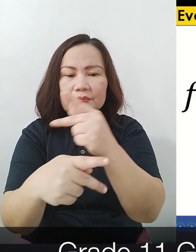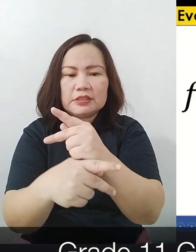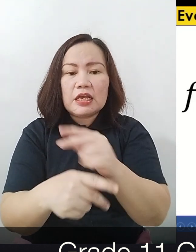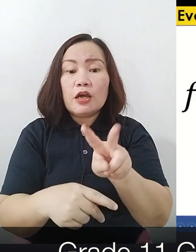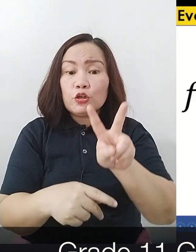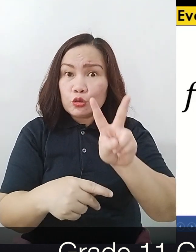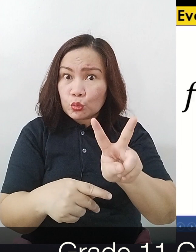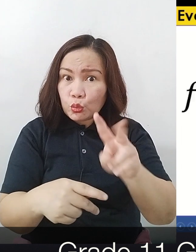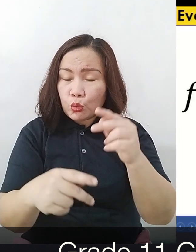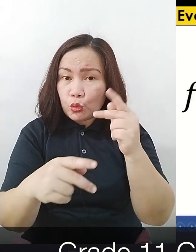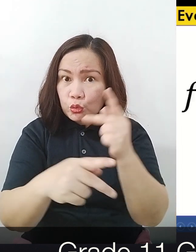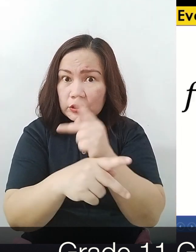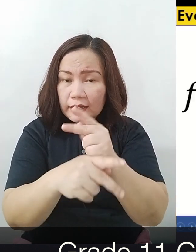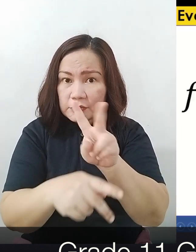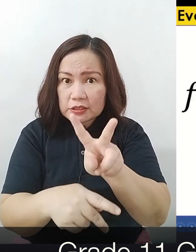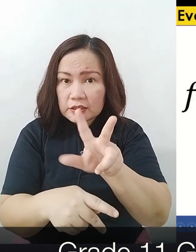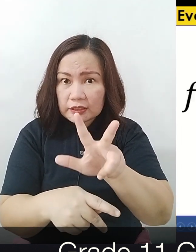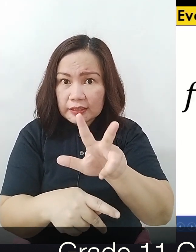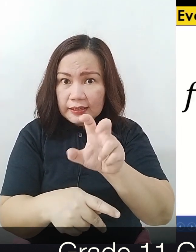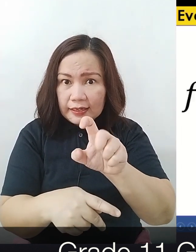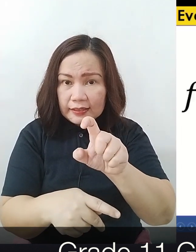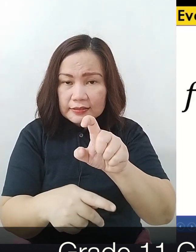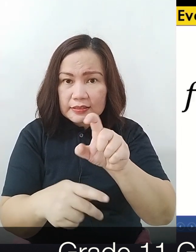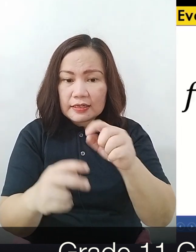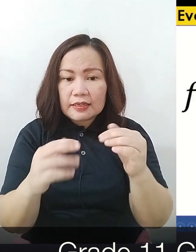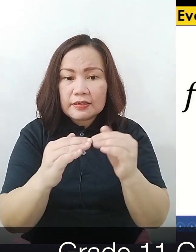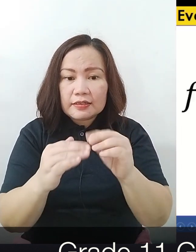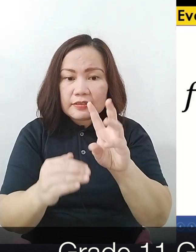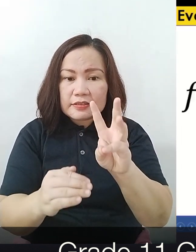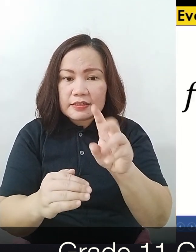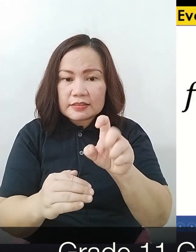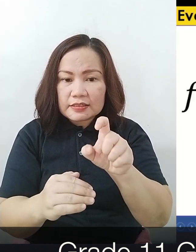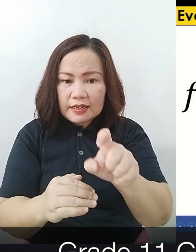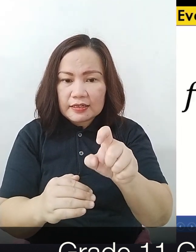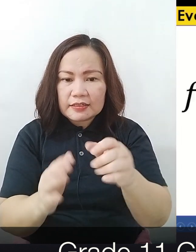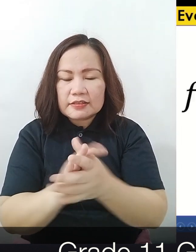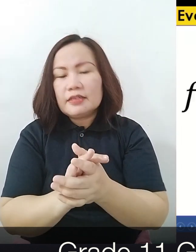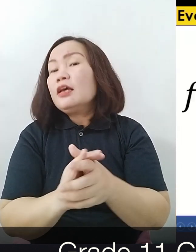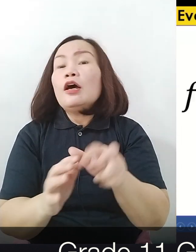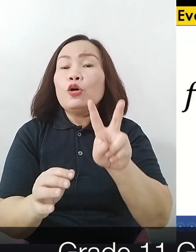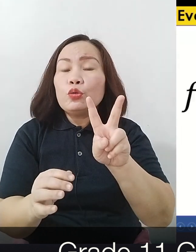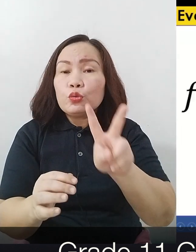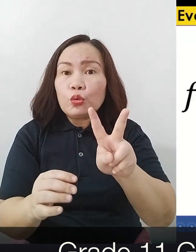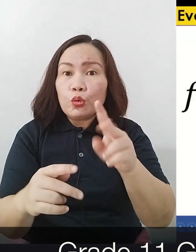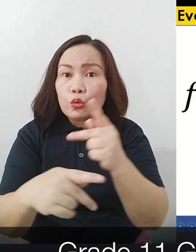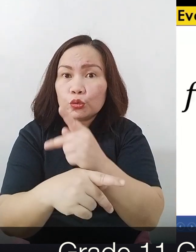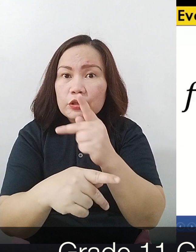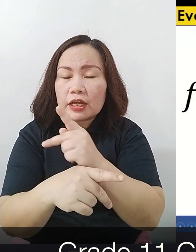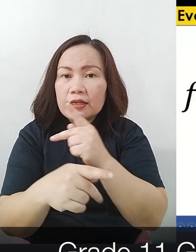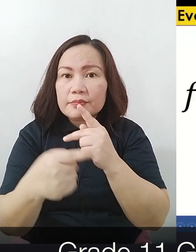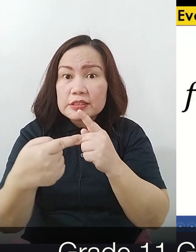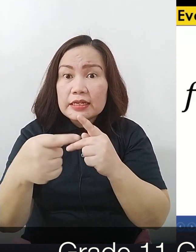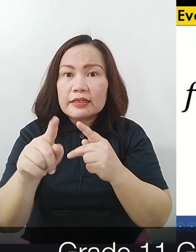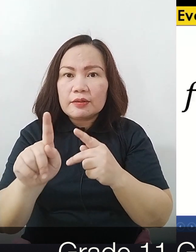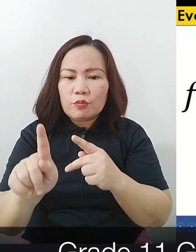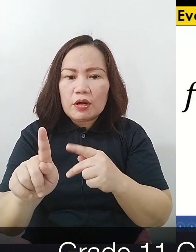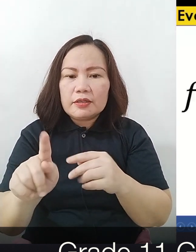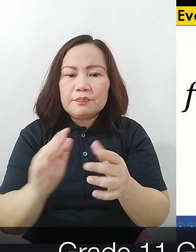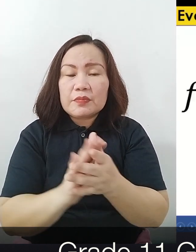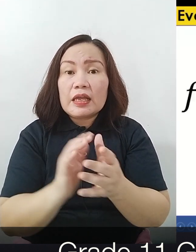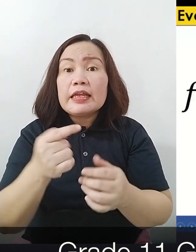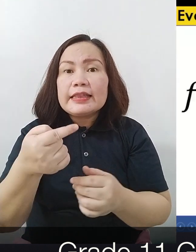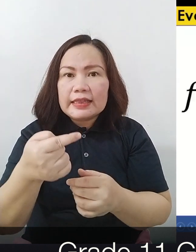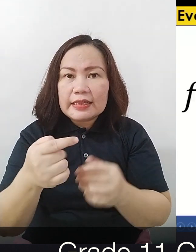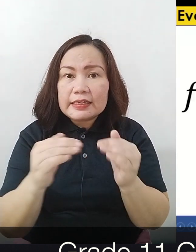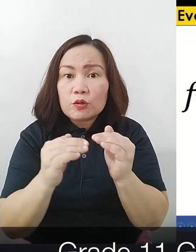multiply 2 times 3x, that is 6x. 2 times minus 1. 2 times negative